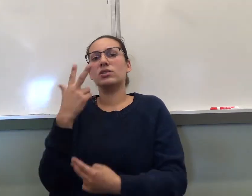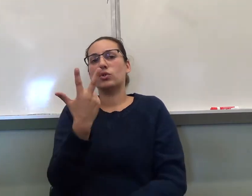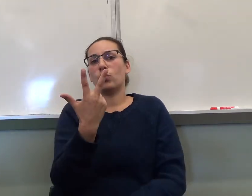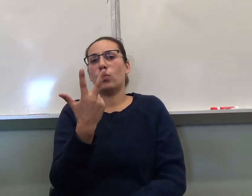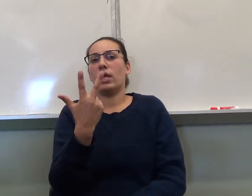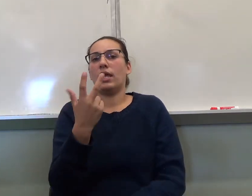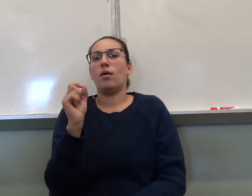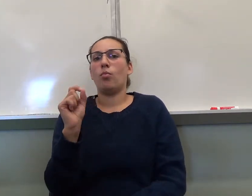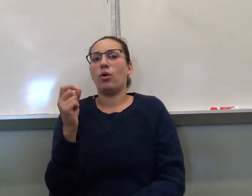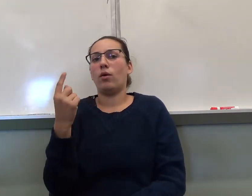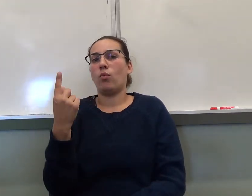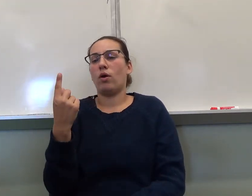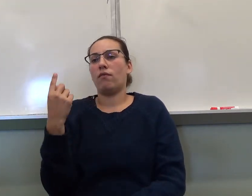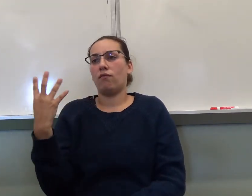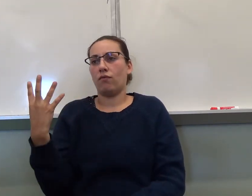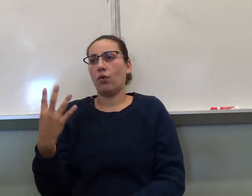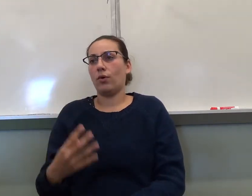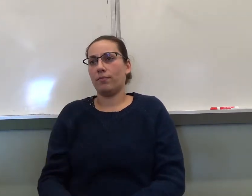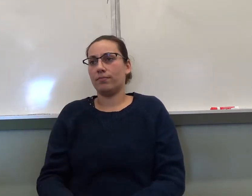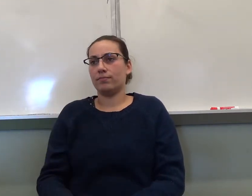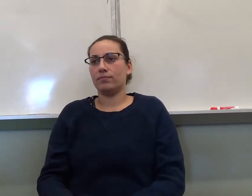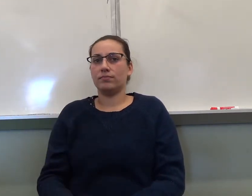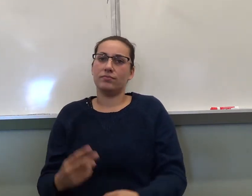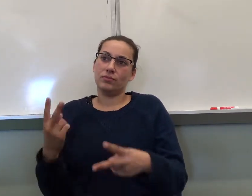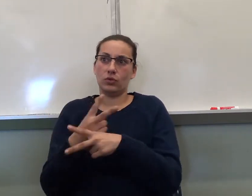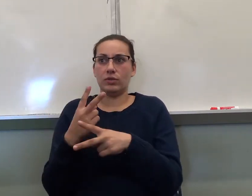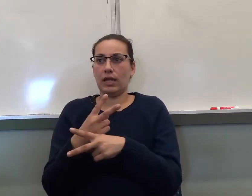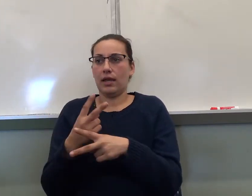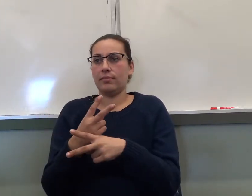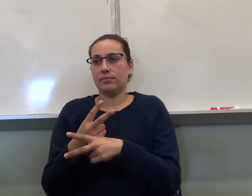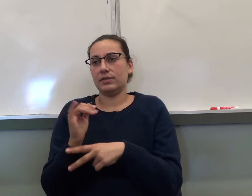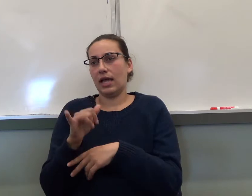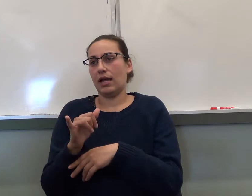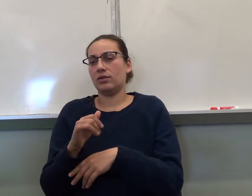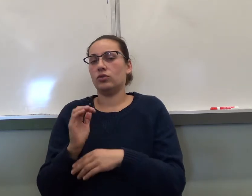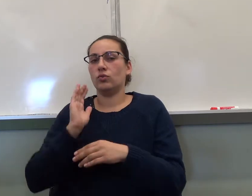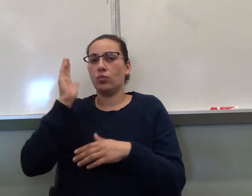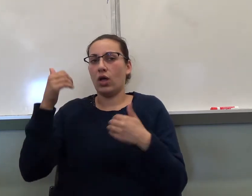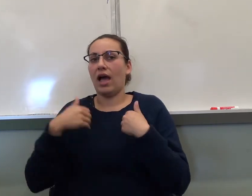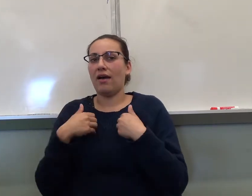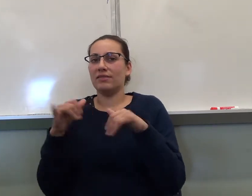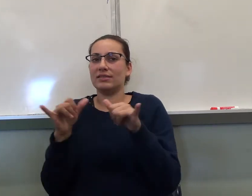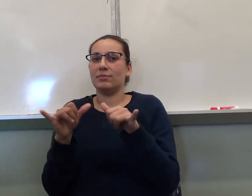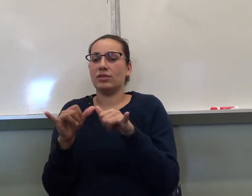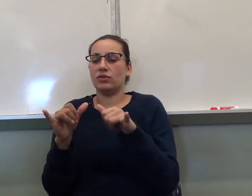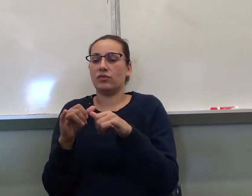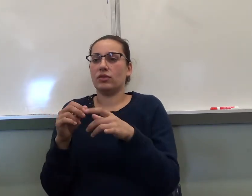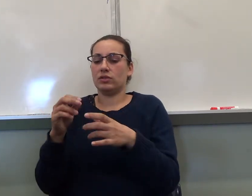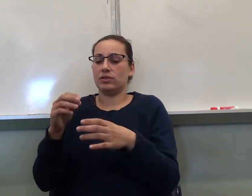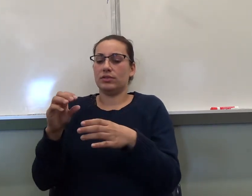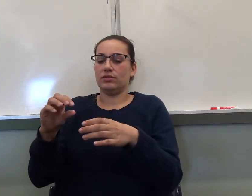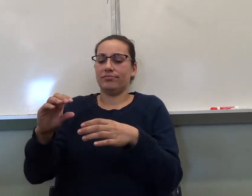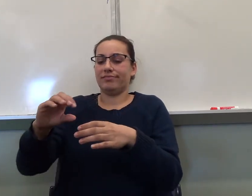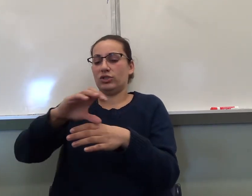And multiplying that out, you get the circumference all the way around. So you have to actually do a calculation for that. So it's